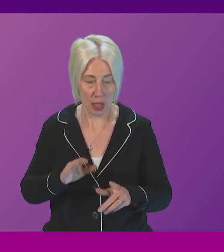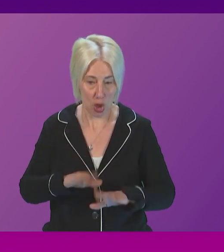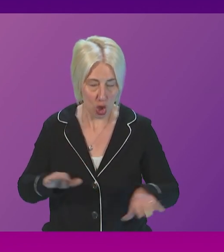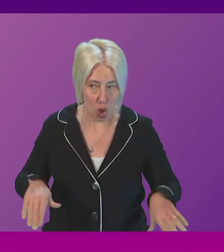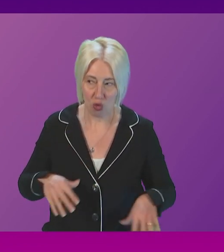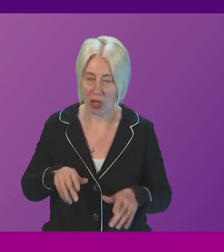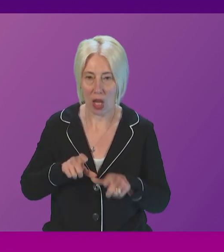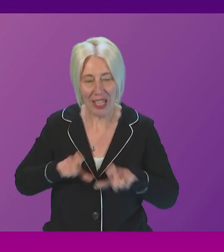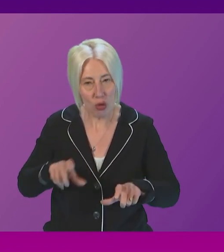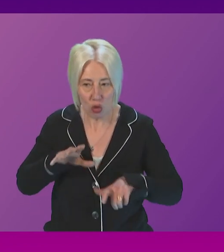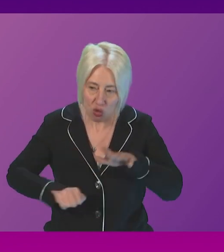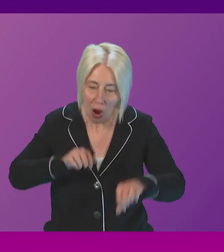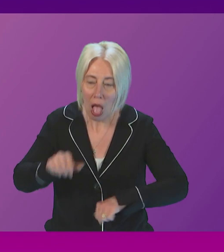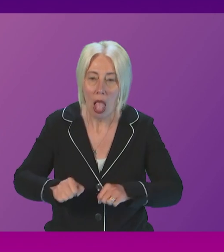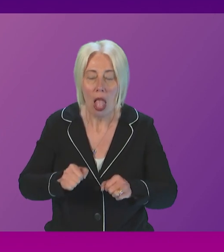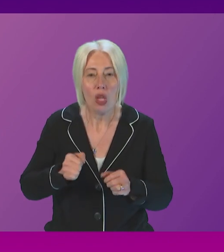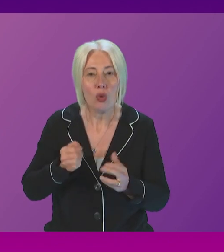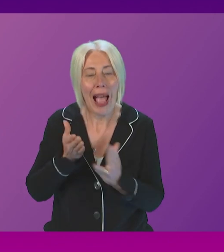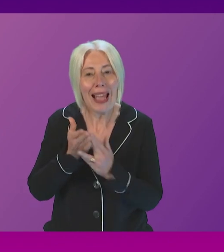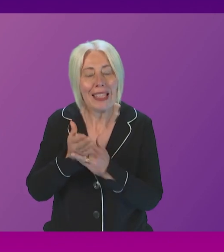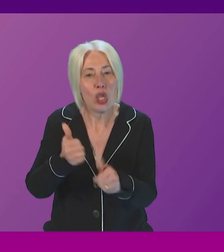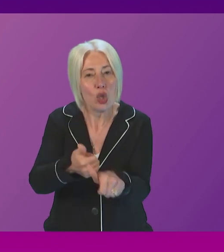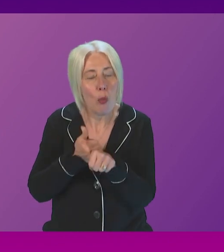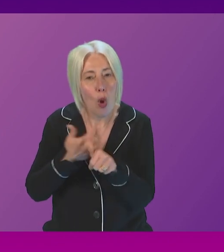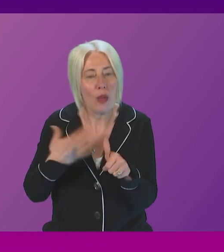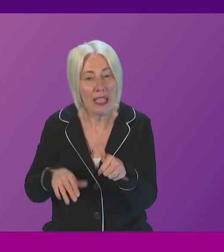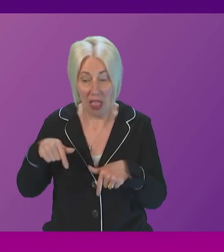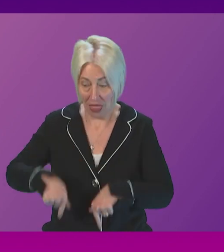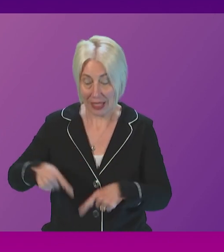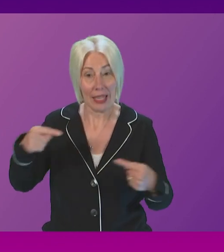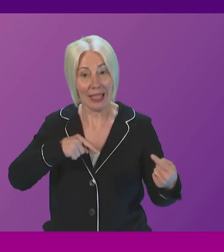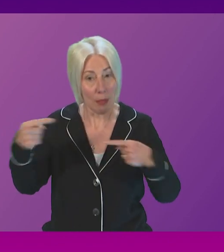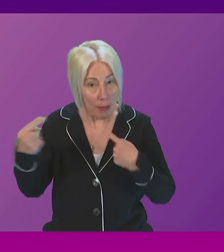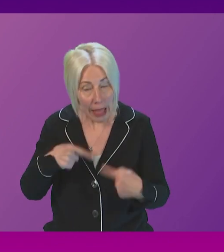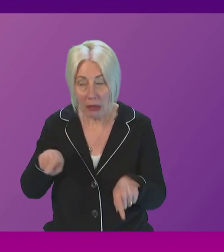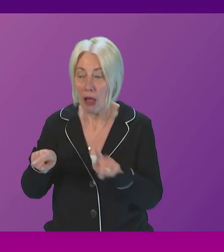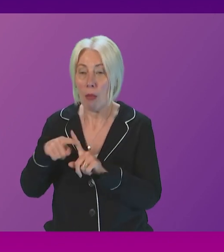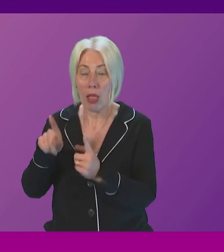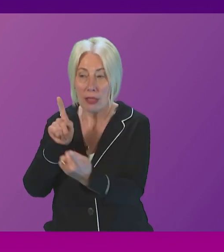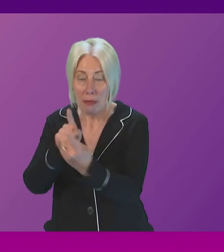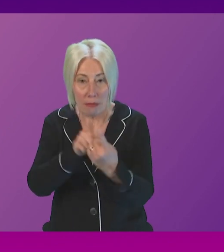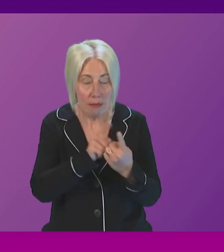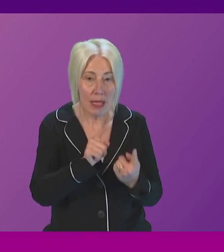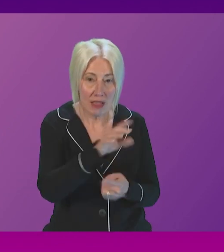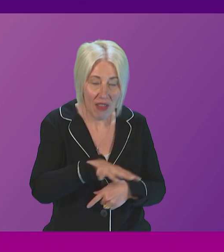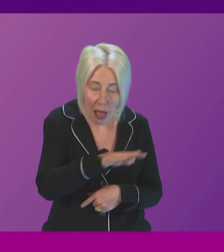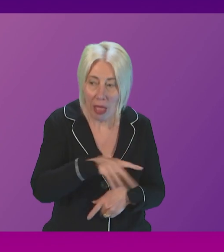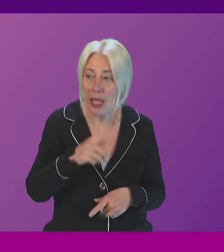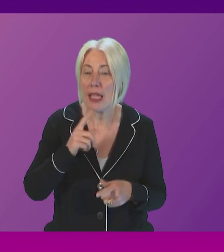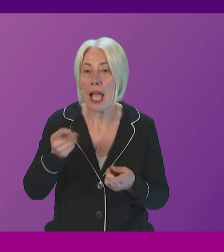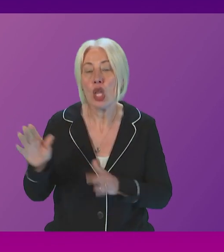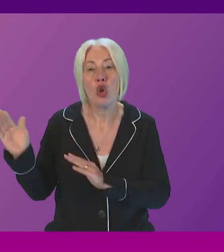continuing struggle to get the support they need. This debate, as well as the meetings with parents and service managers, I hope might,